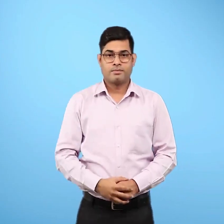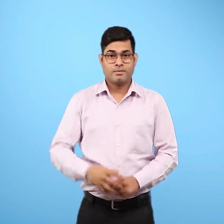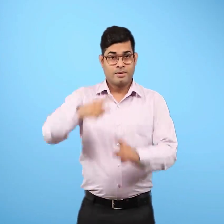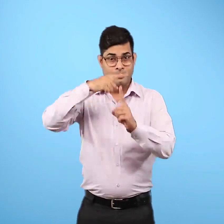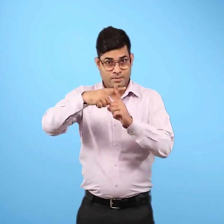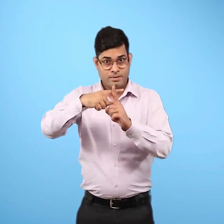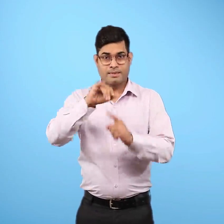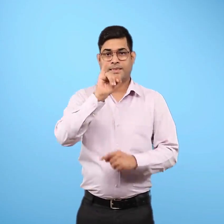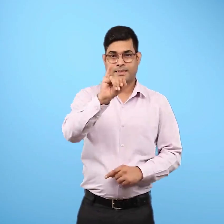plus 60